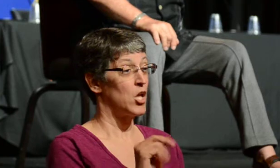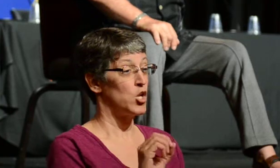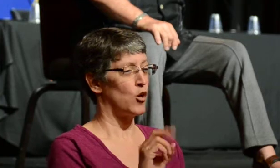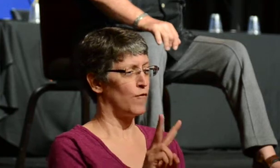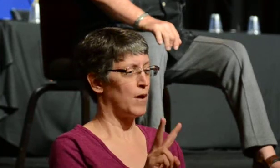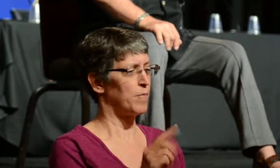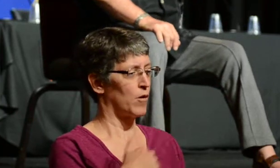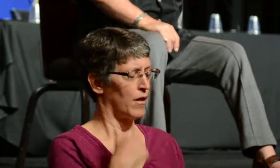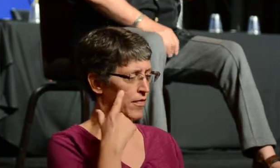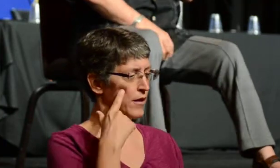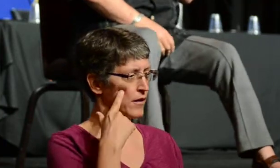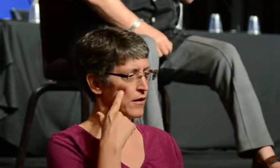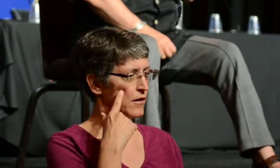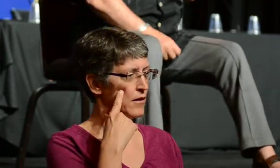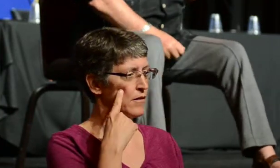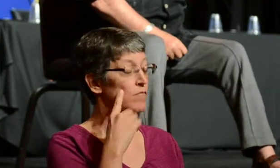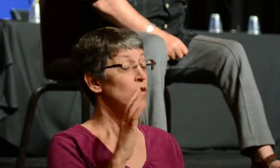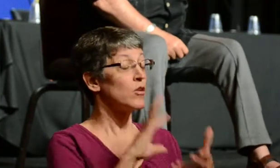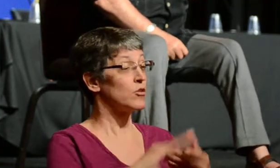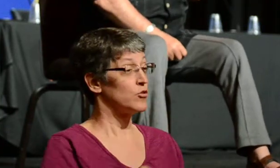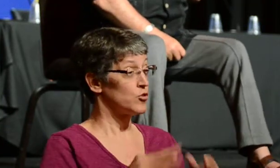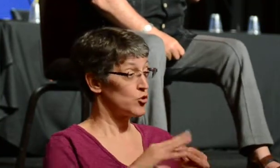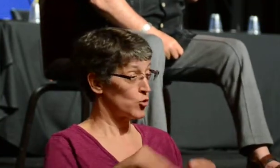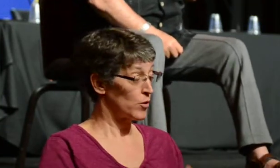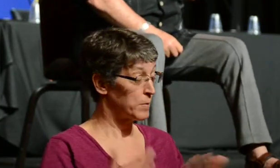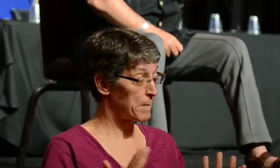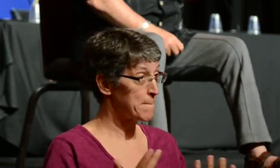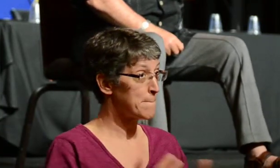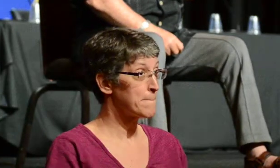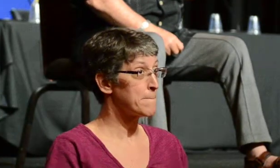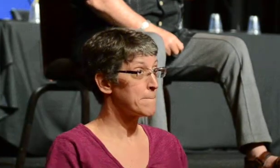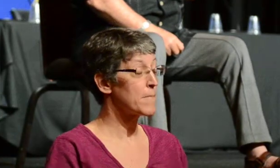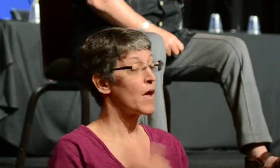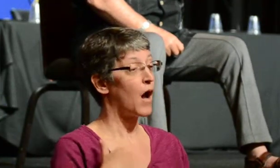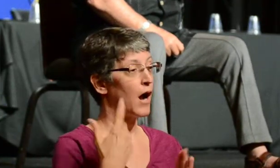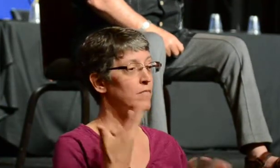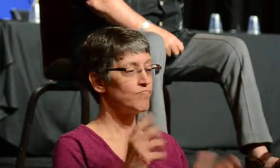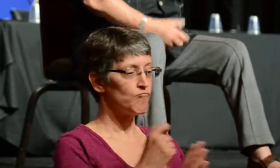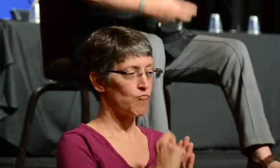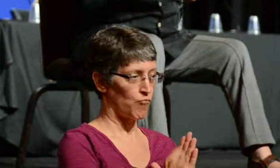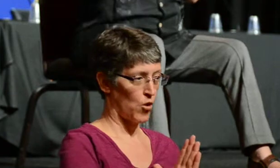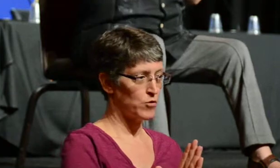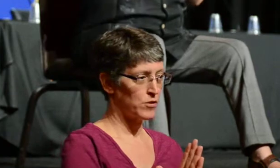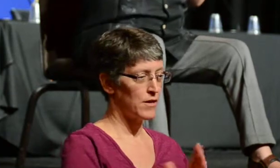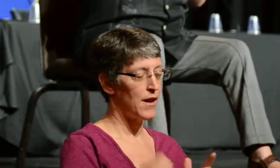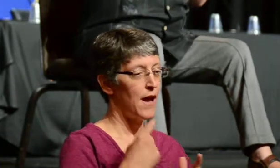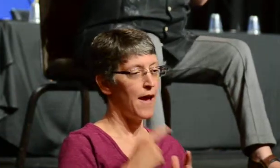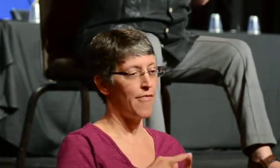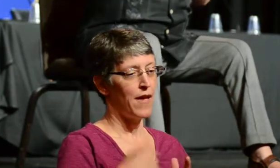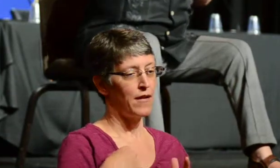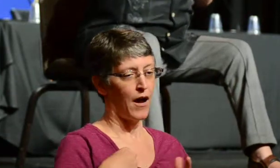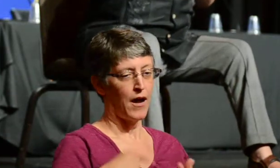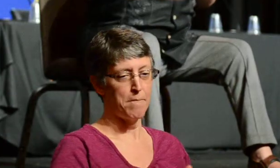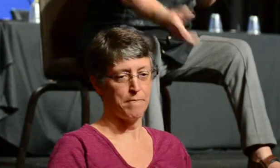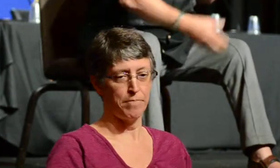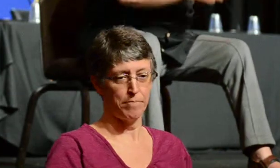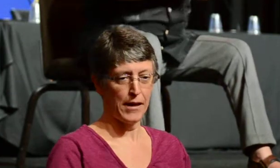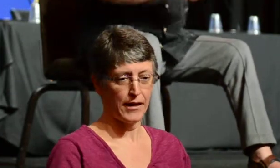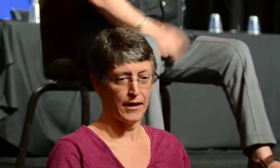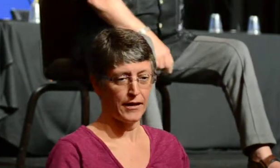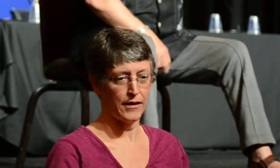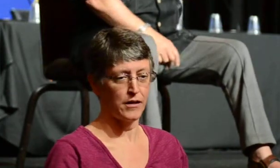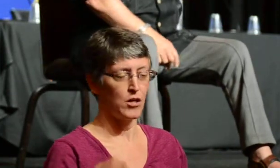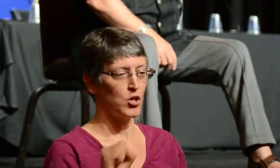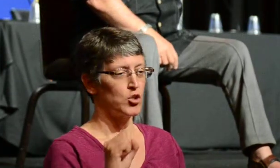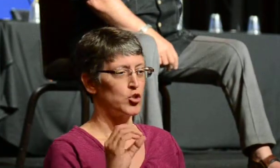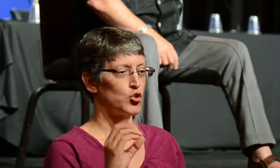November, I think, of a story that I wrote, and then I commissioned a